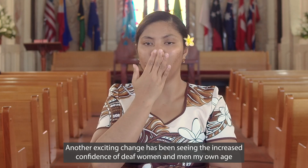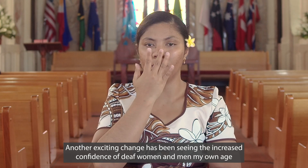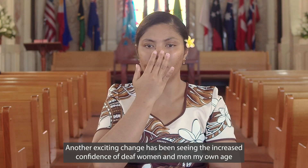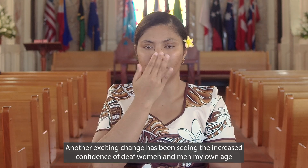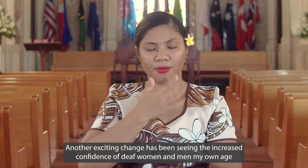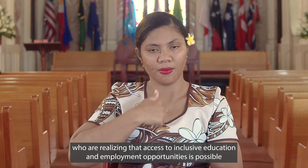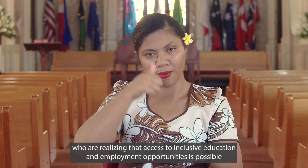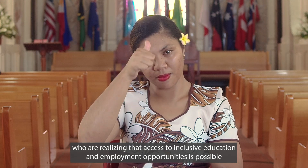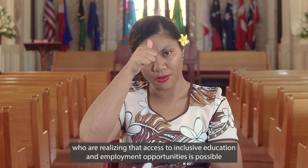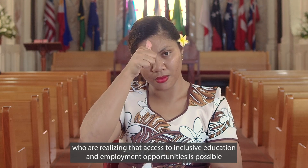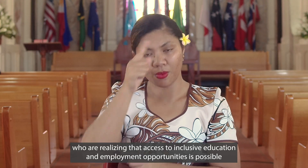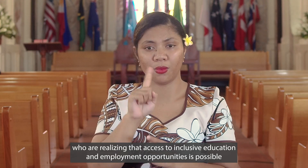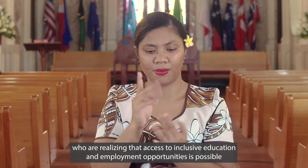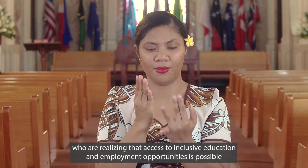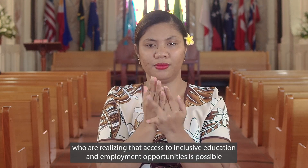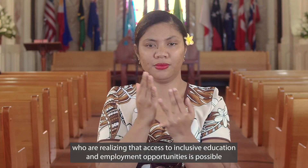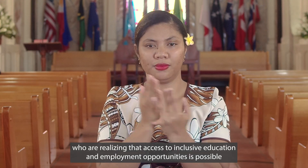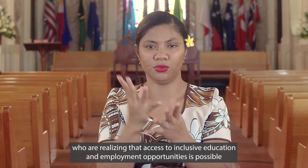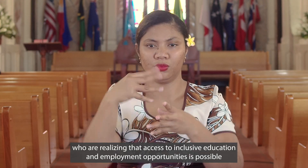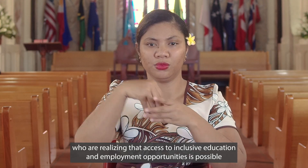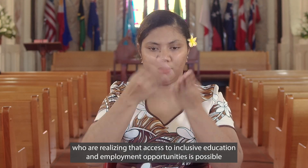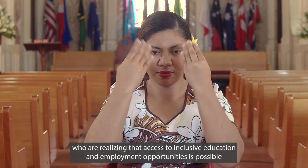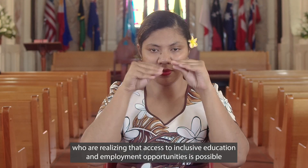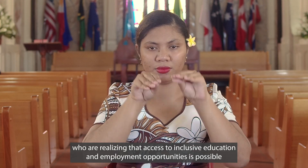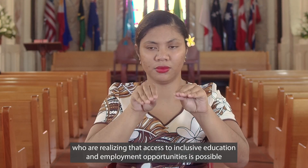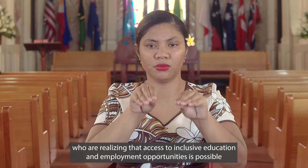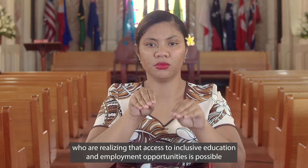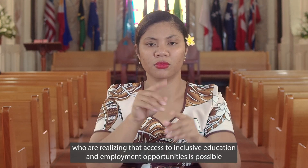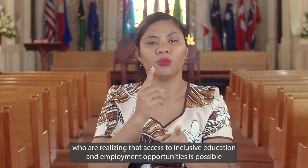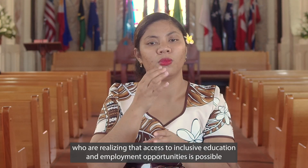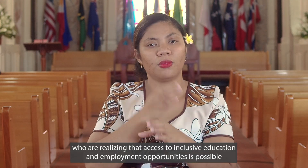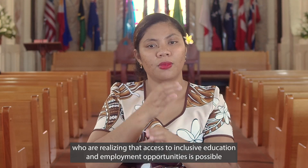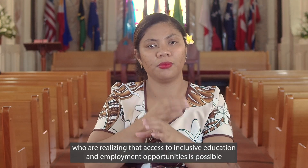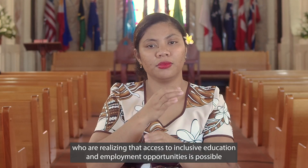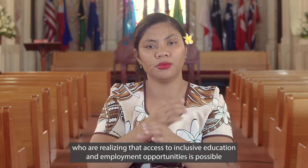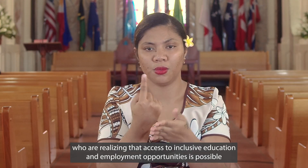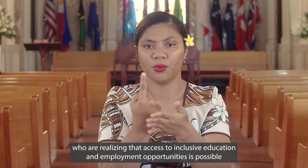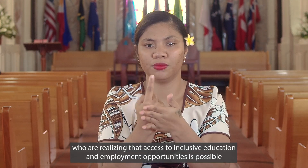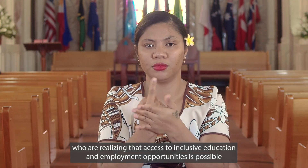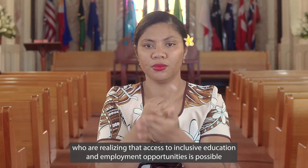age who are realizing that access to inclusive education and employment opportunities is possible.